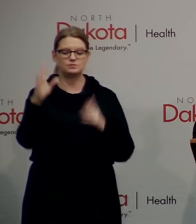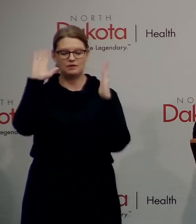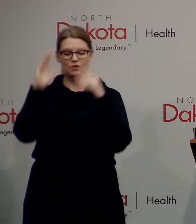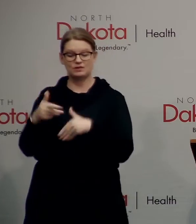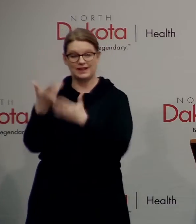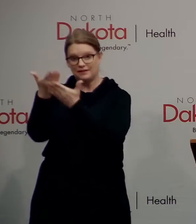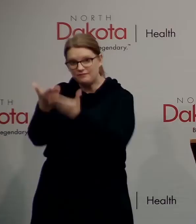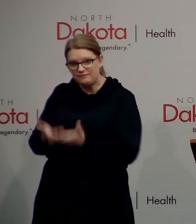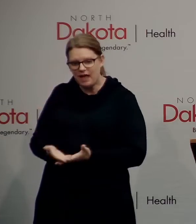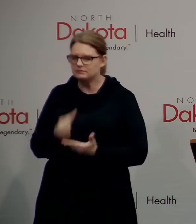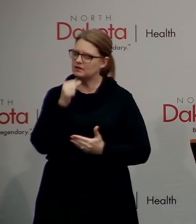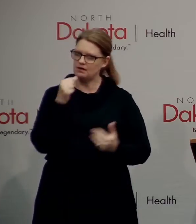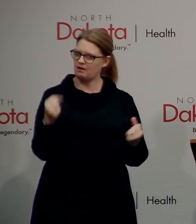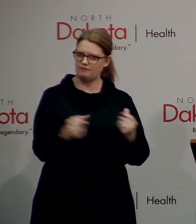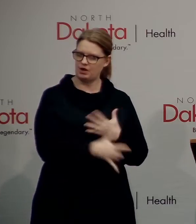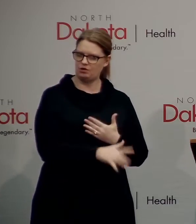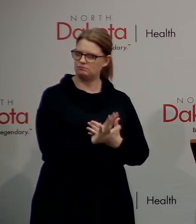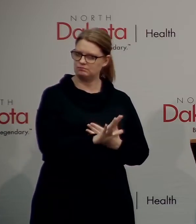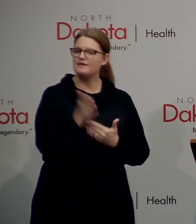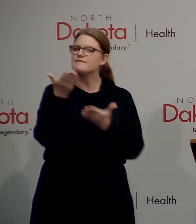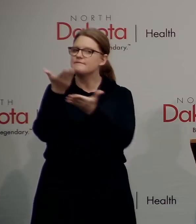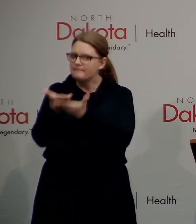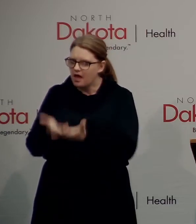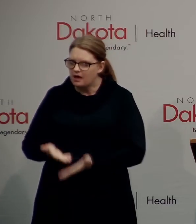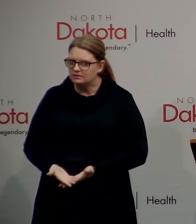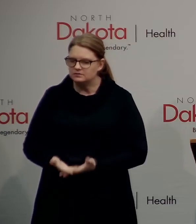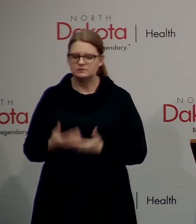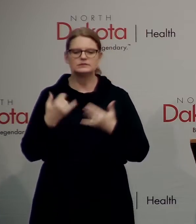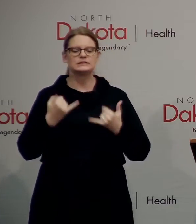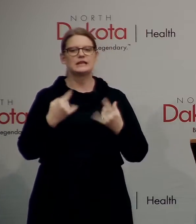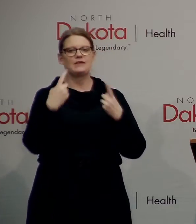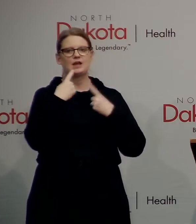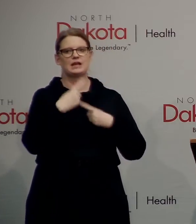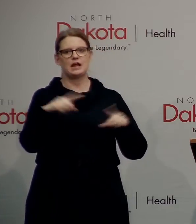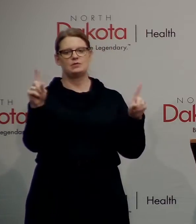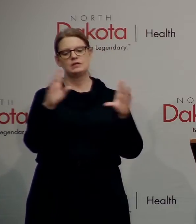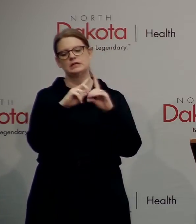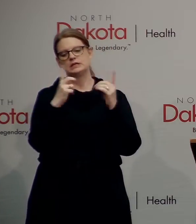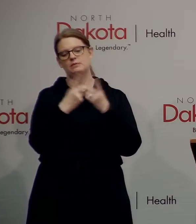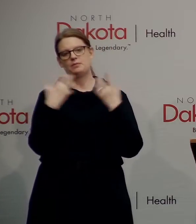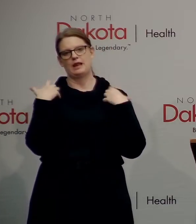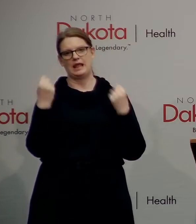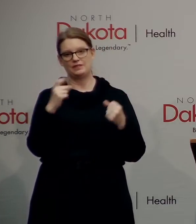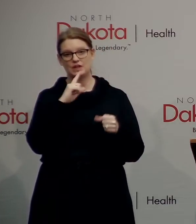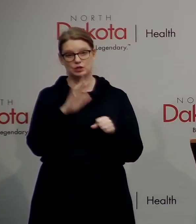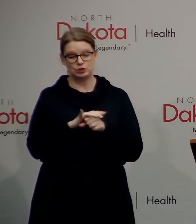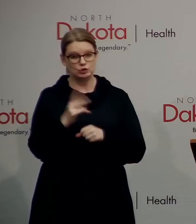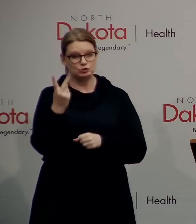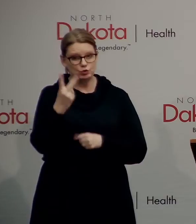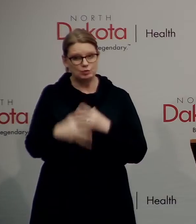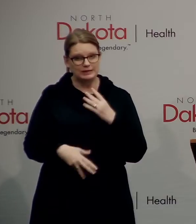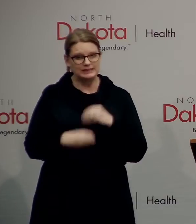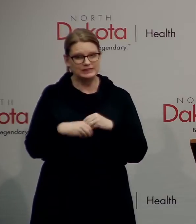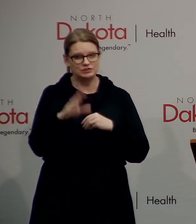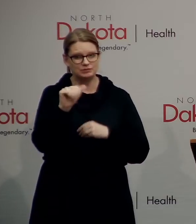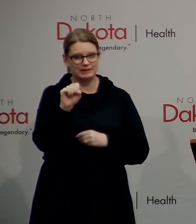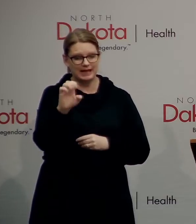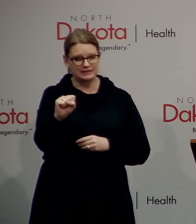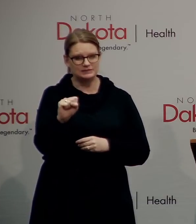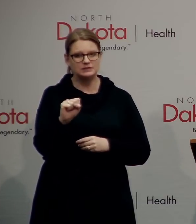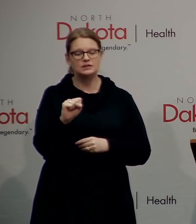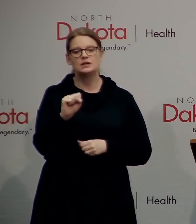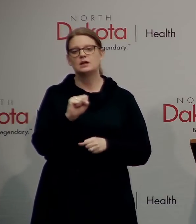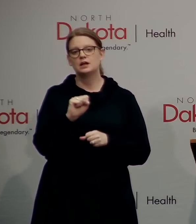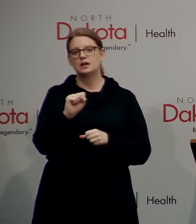fear. Today, we have an announcement, which is the Department of Health confirmed 2 additional cases of